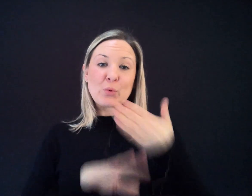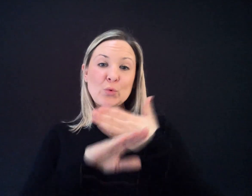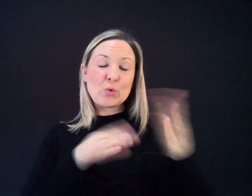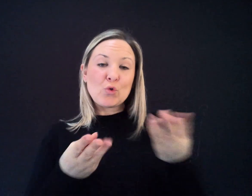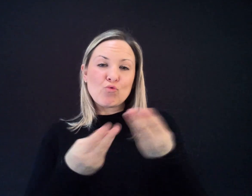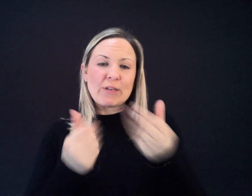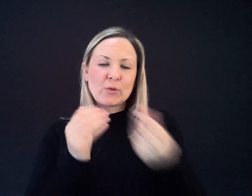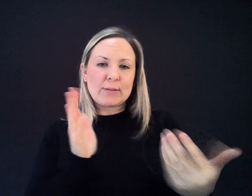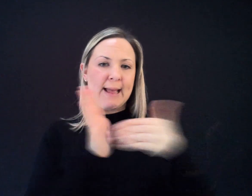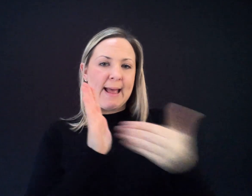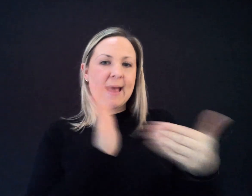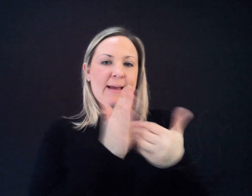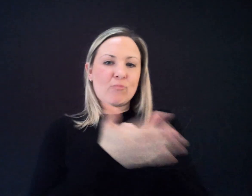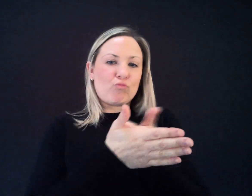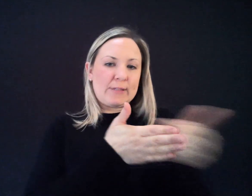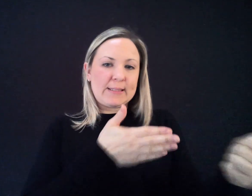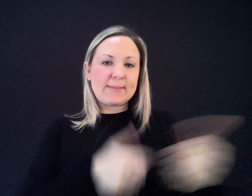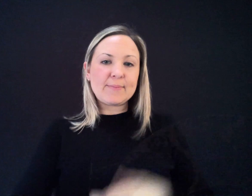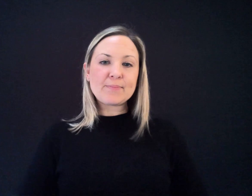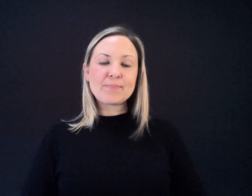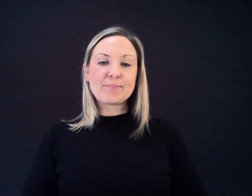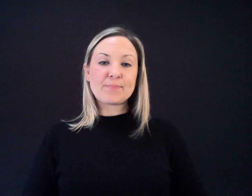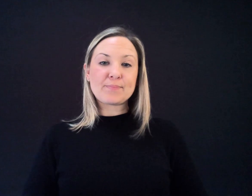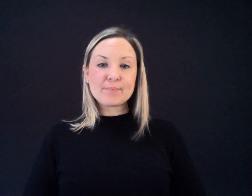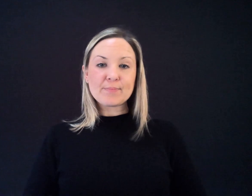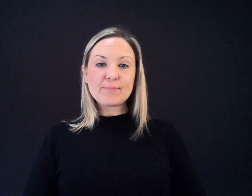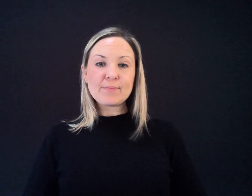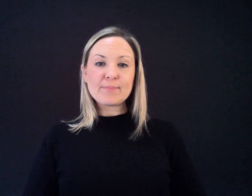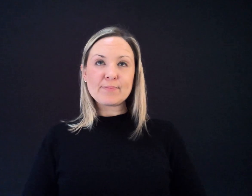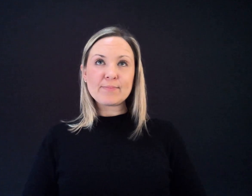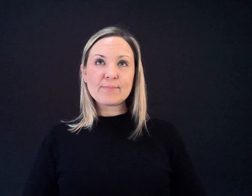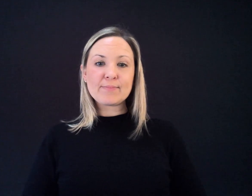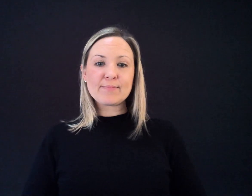regularly. Thank you.